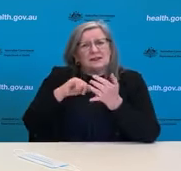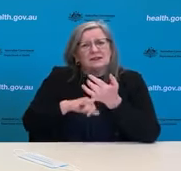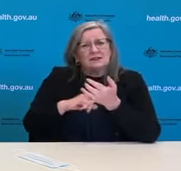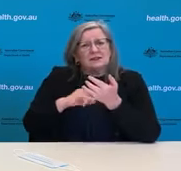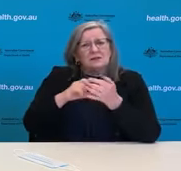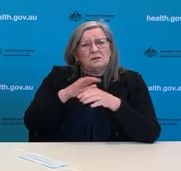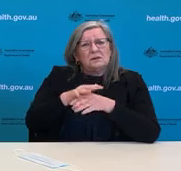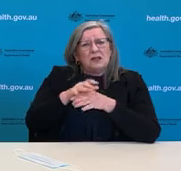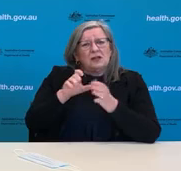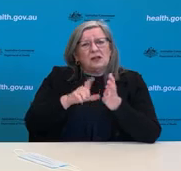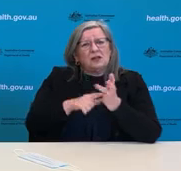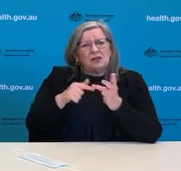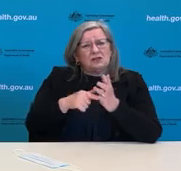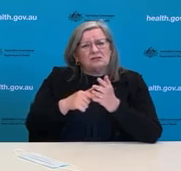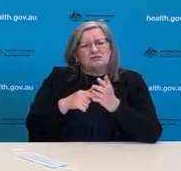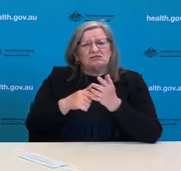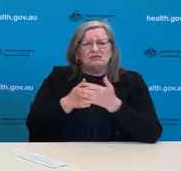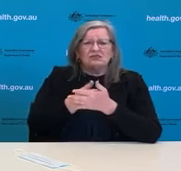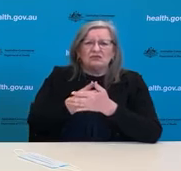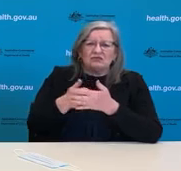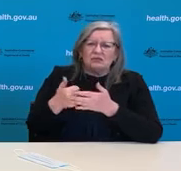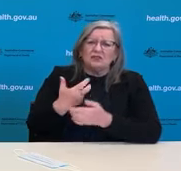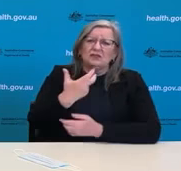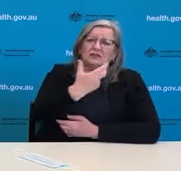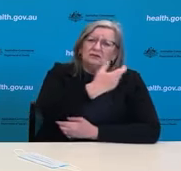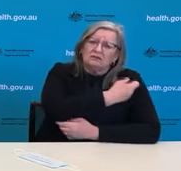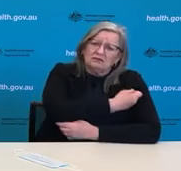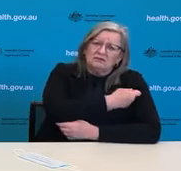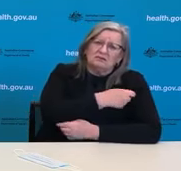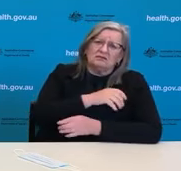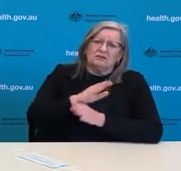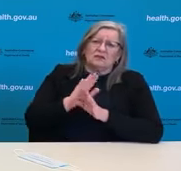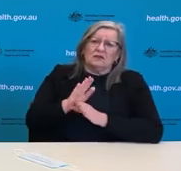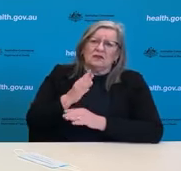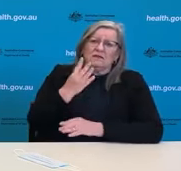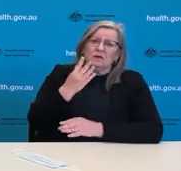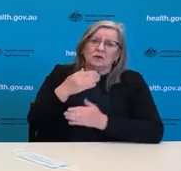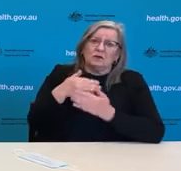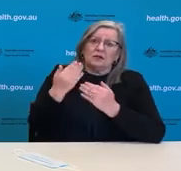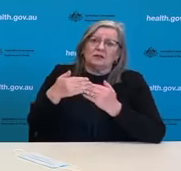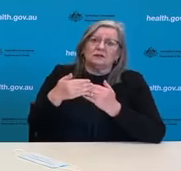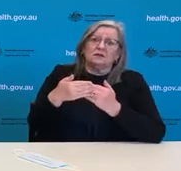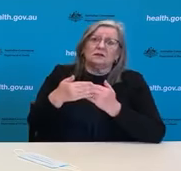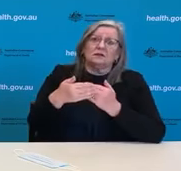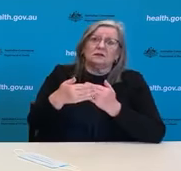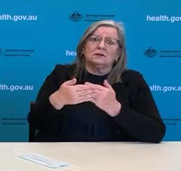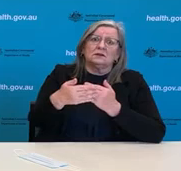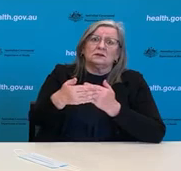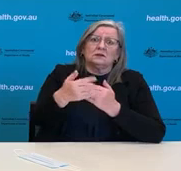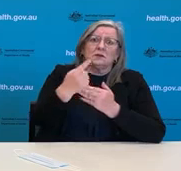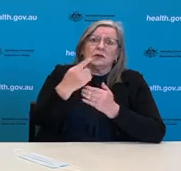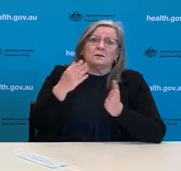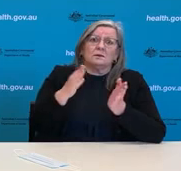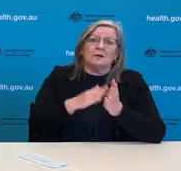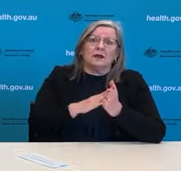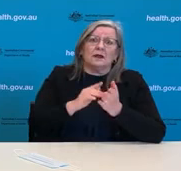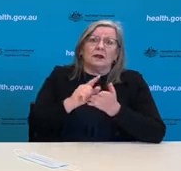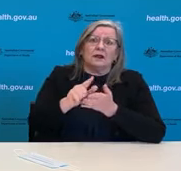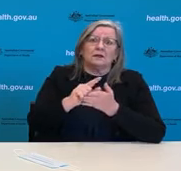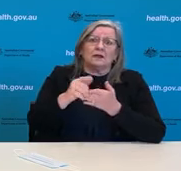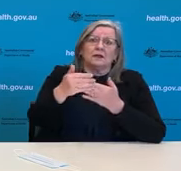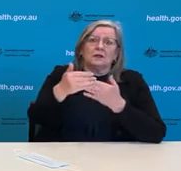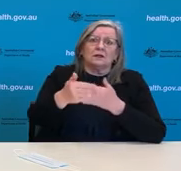4 days and up to a month after receiving the AstraZeneca vaccine, and is characterised